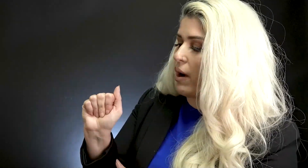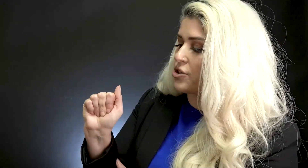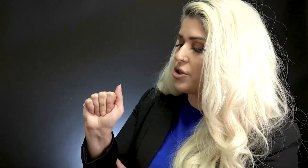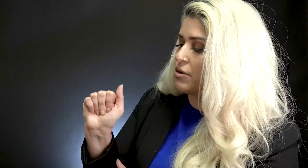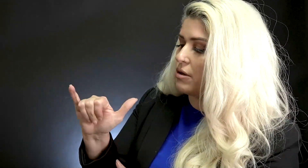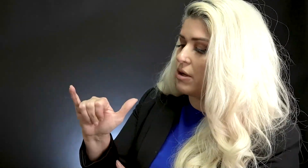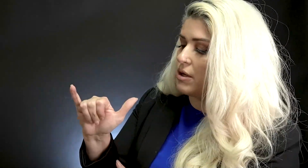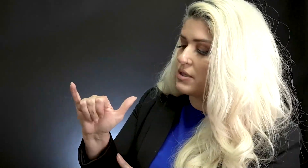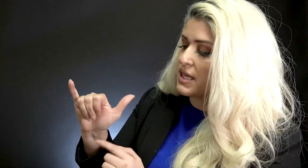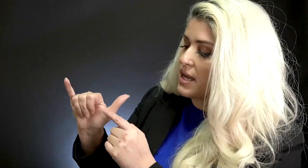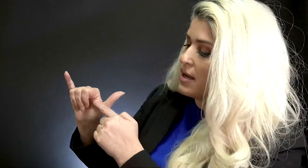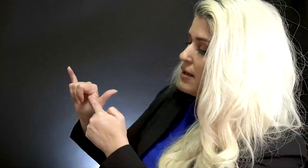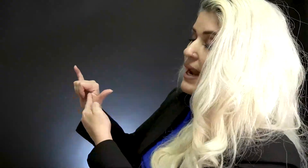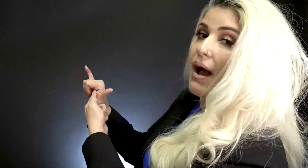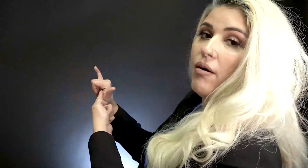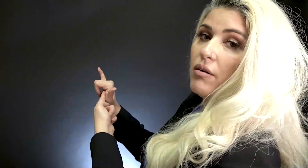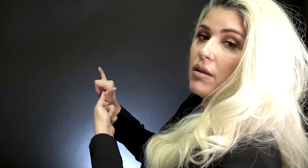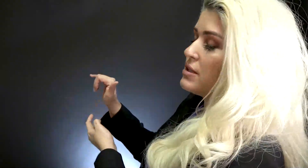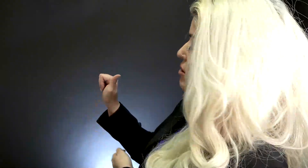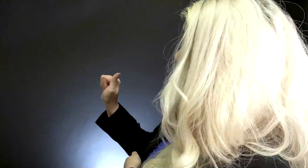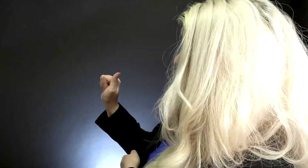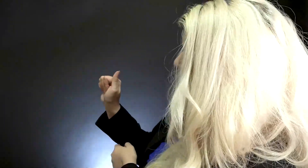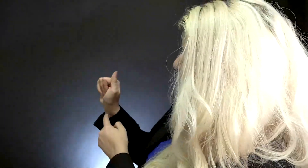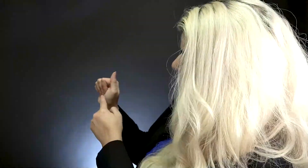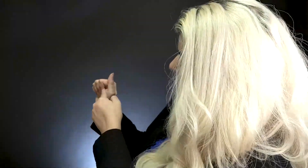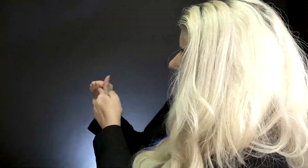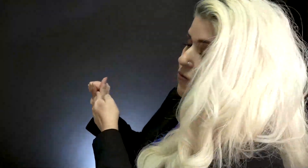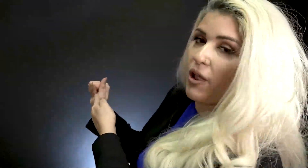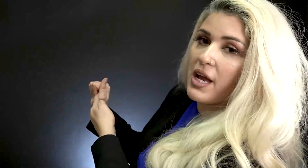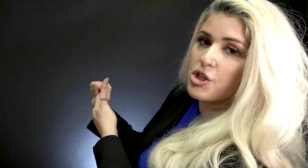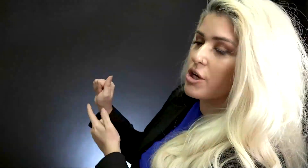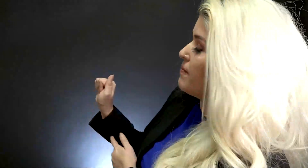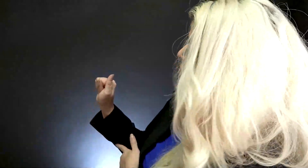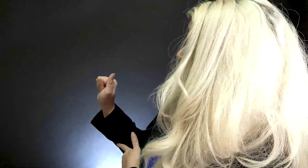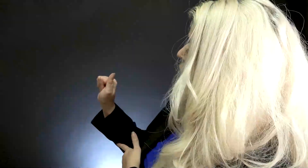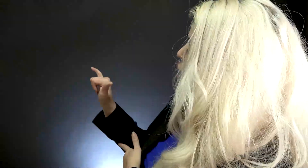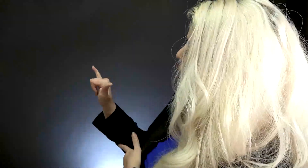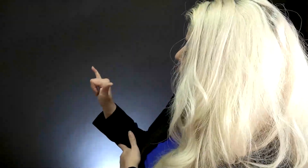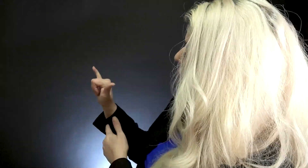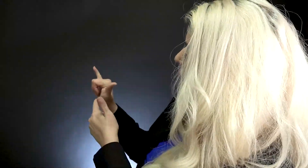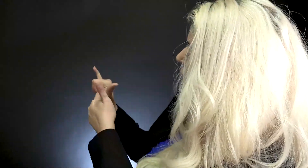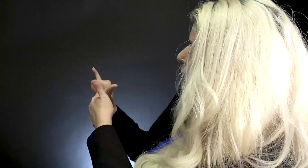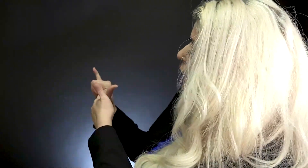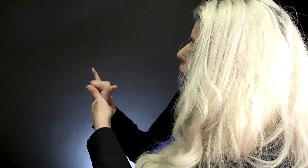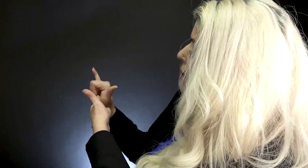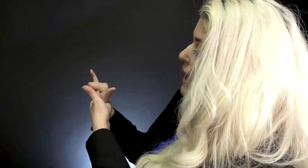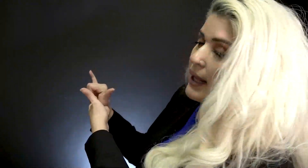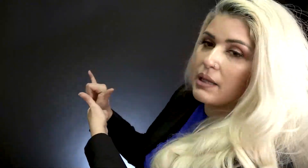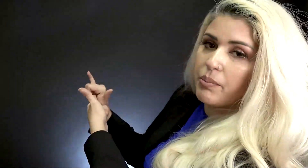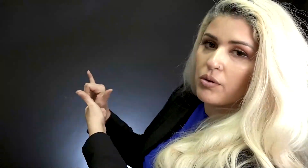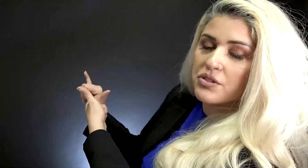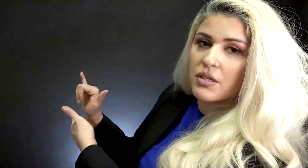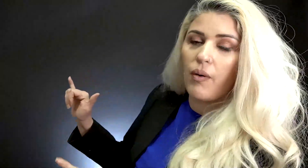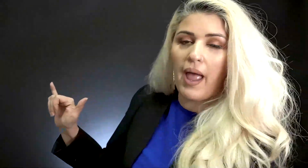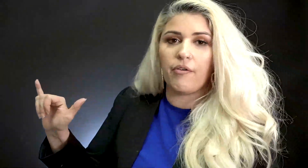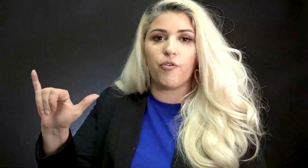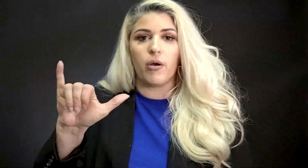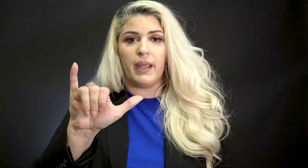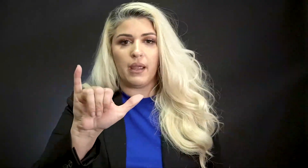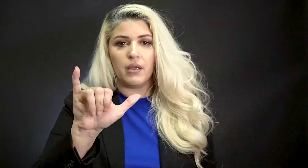Watch. See? Now, so look, see this flush? Open it up and it automatically pulls it away for me.